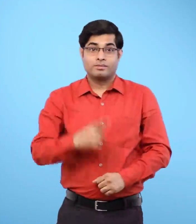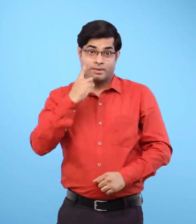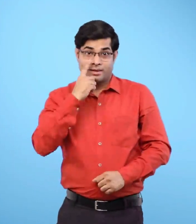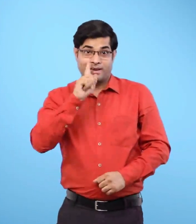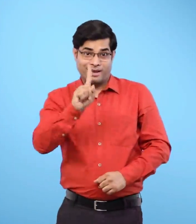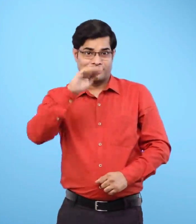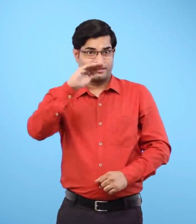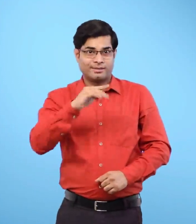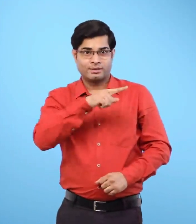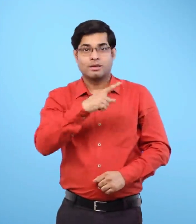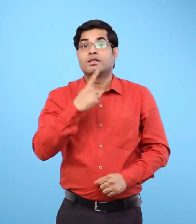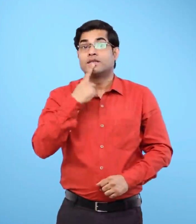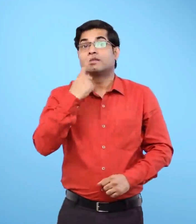A girl is saying,